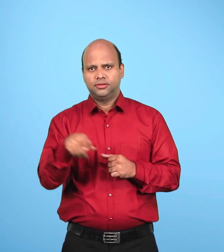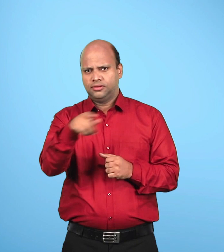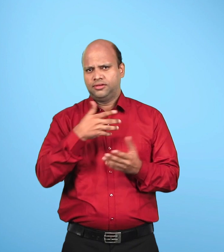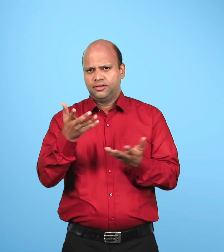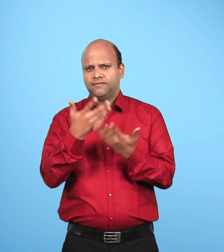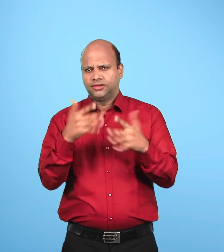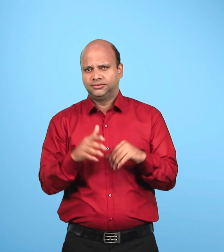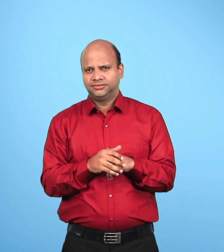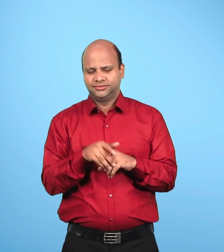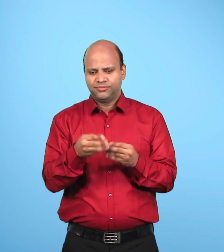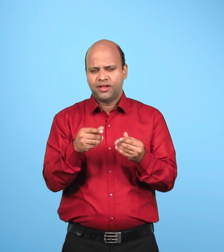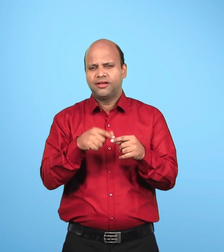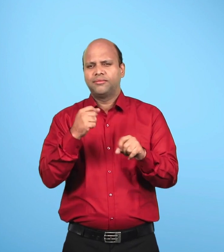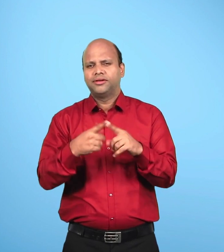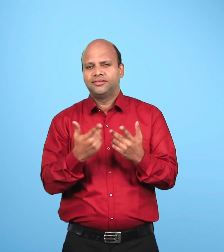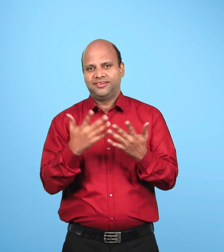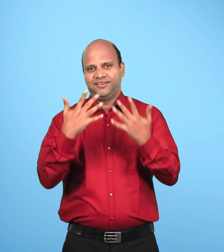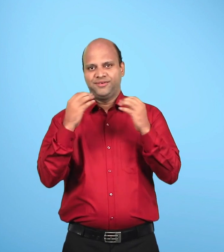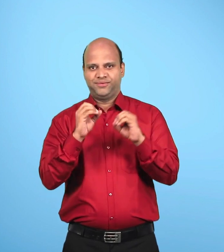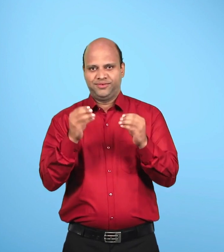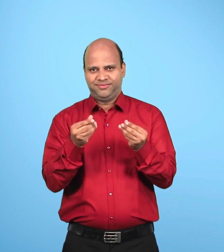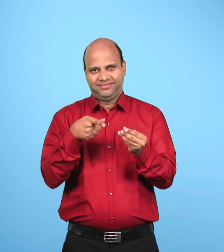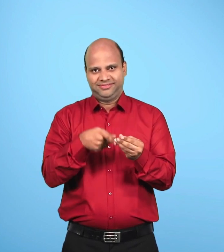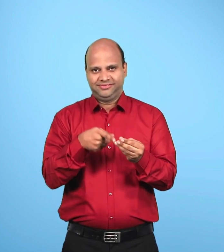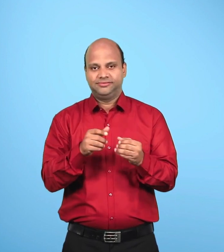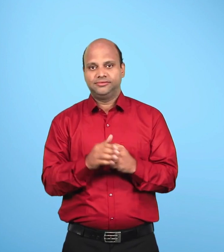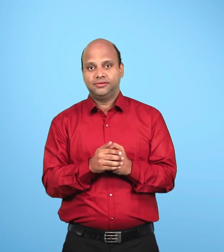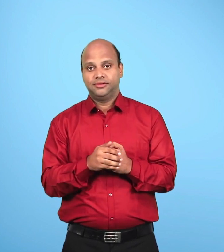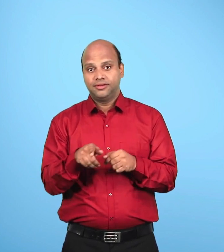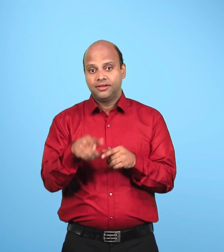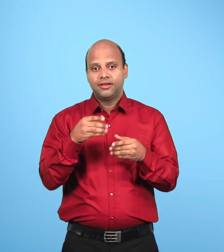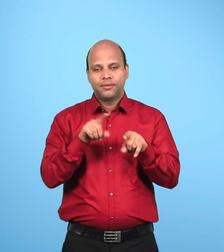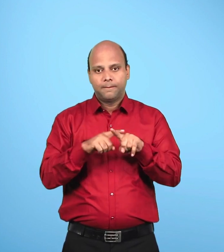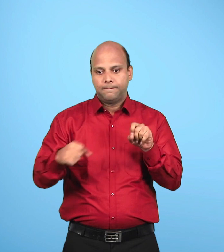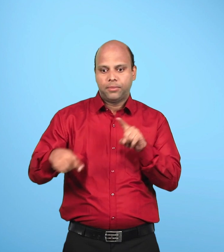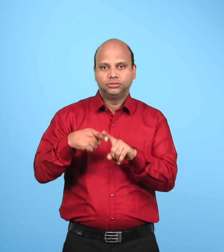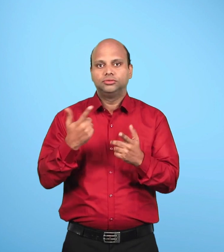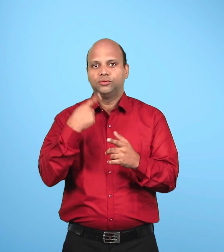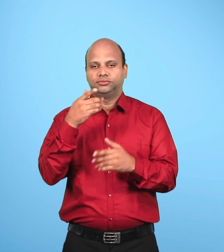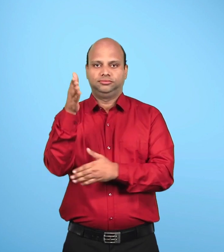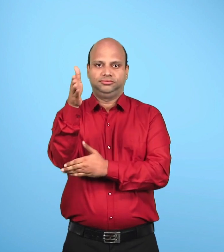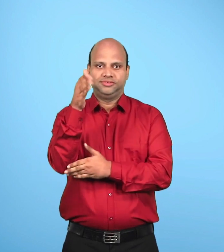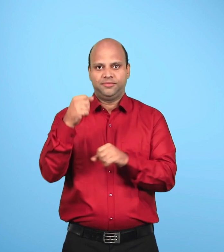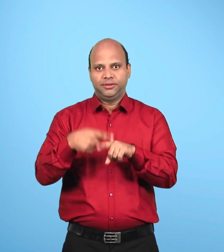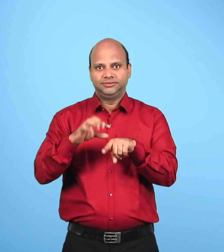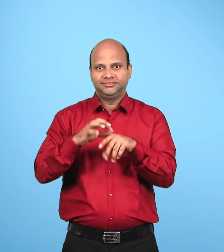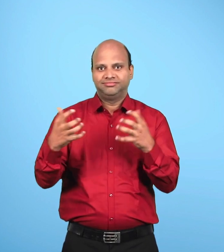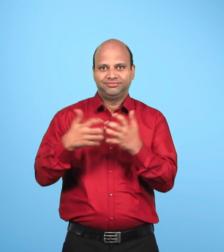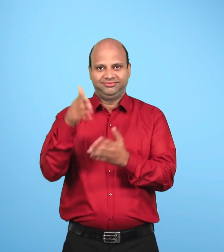We discussed the abiotic factors of a desert and the adaptations in camels.